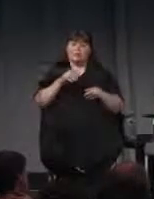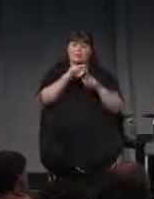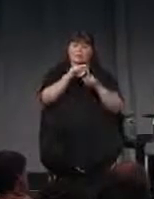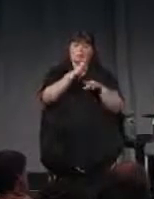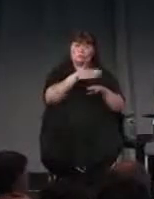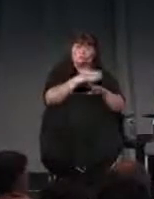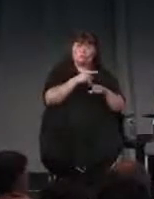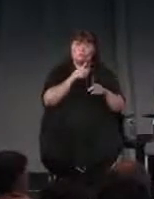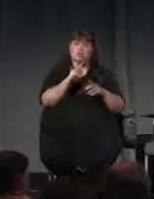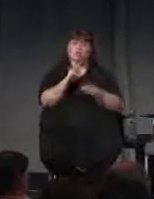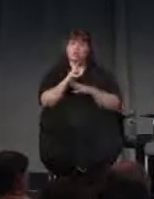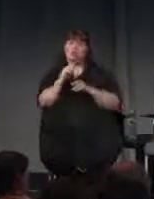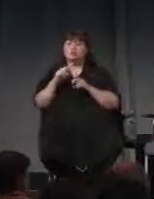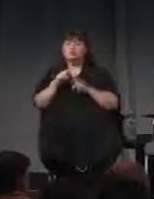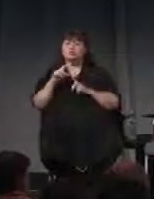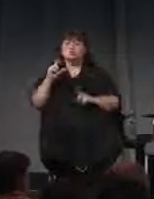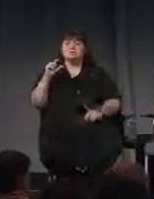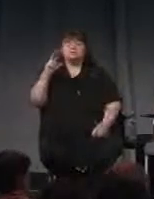use the term